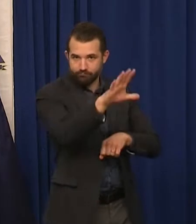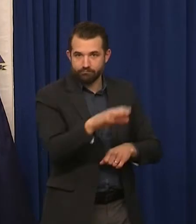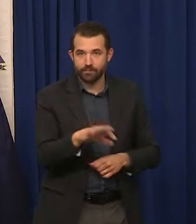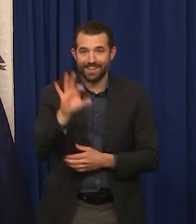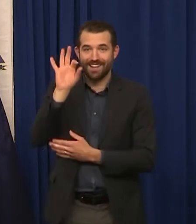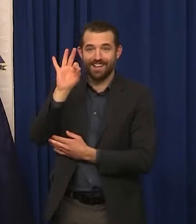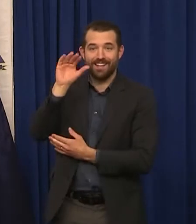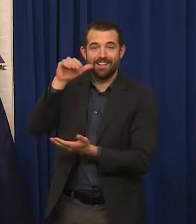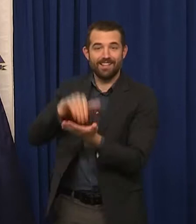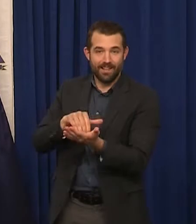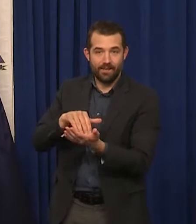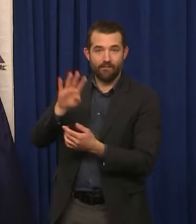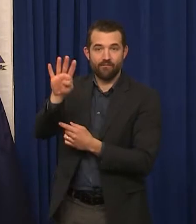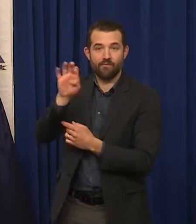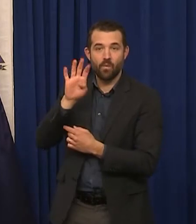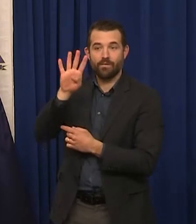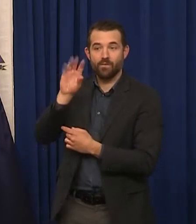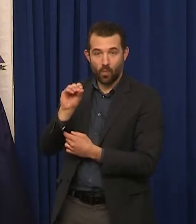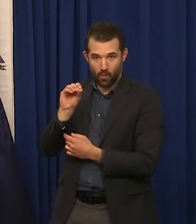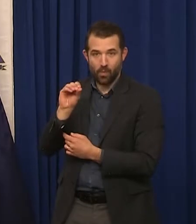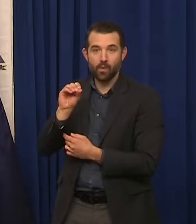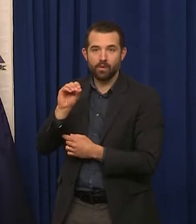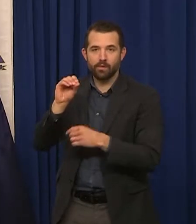9,440 surgical gowns,